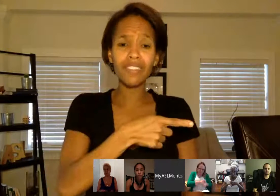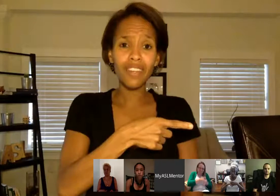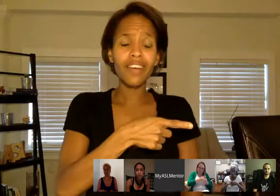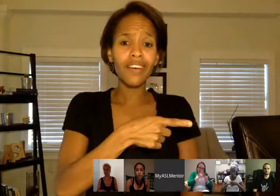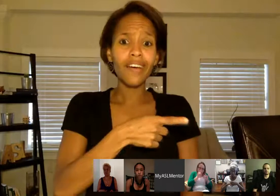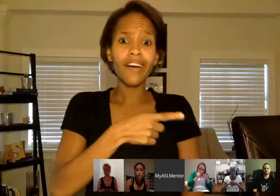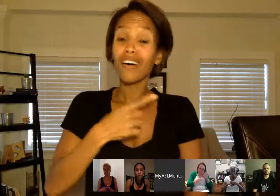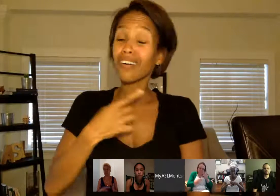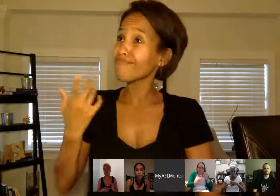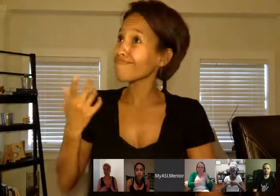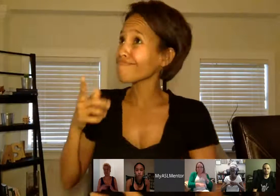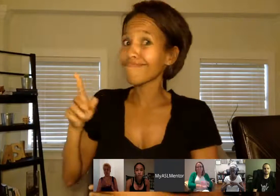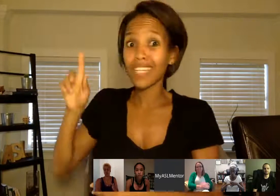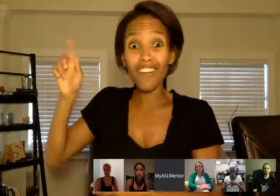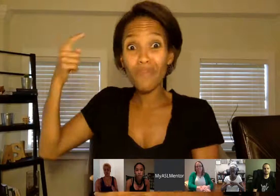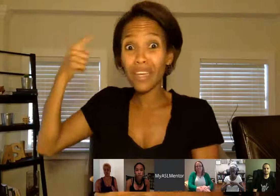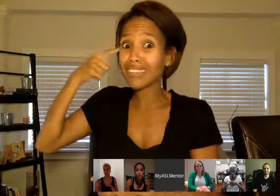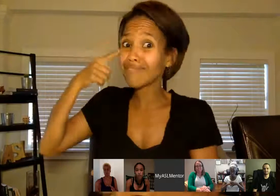boss.